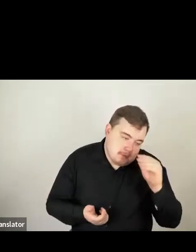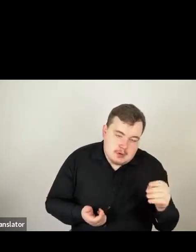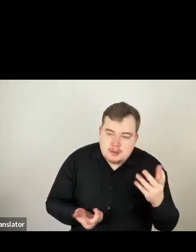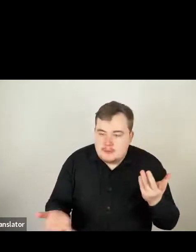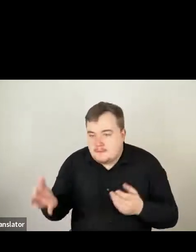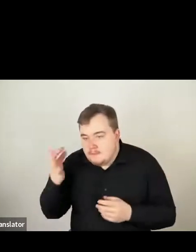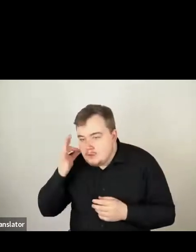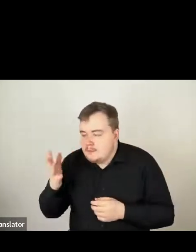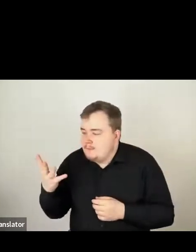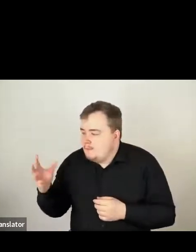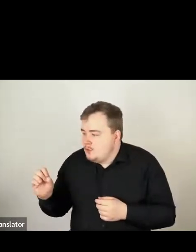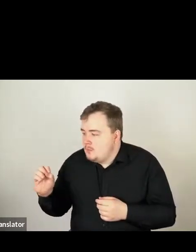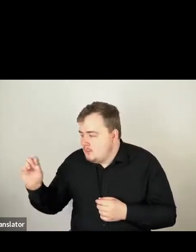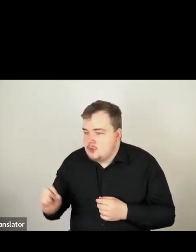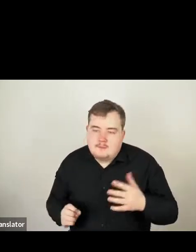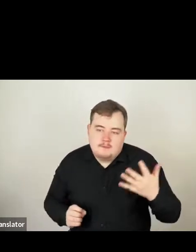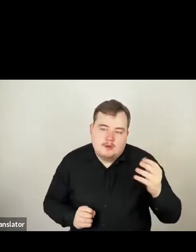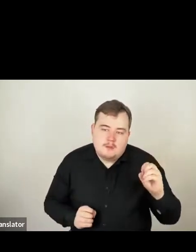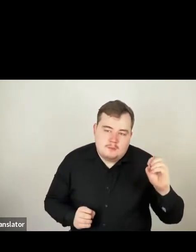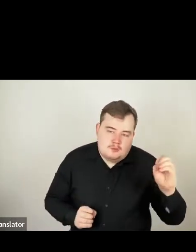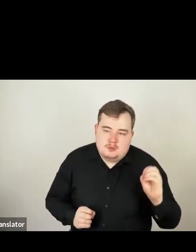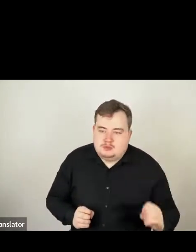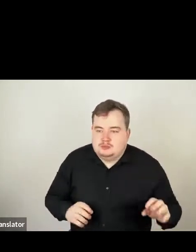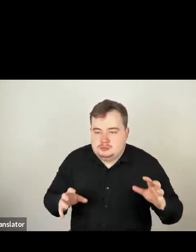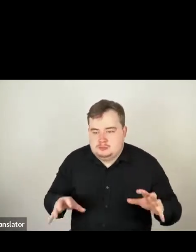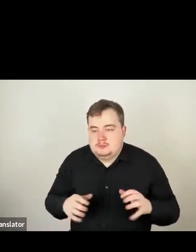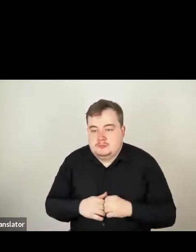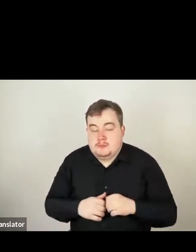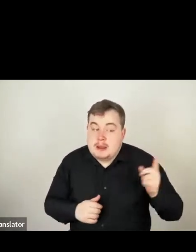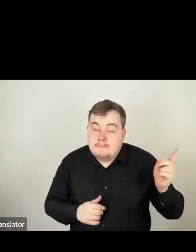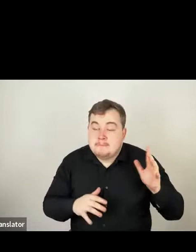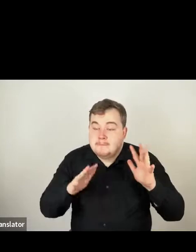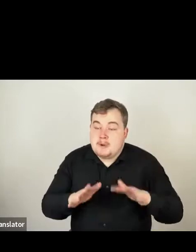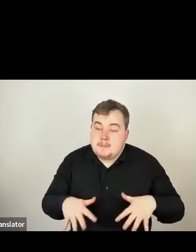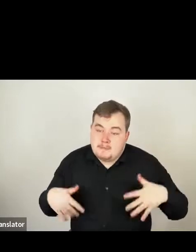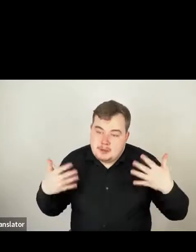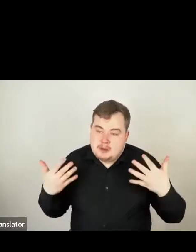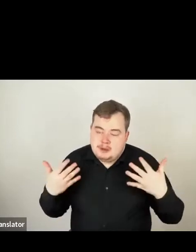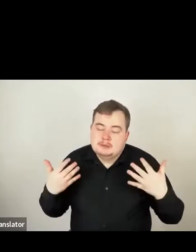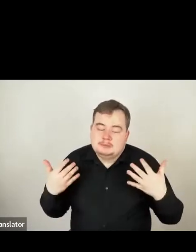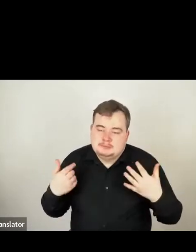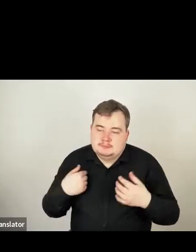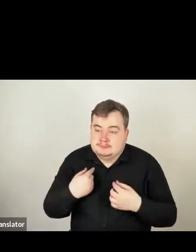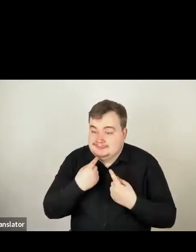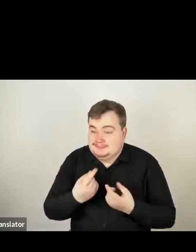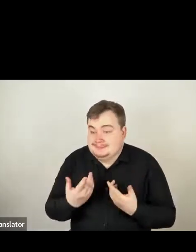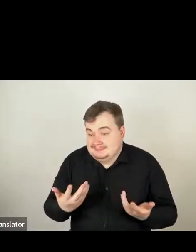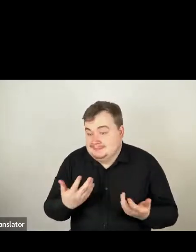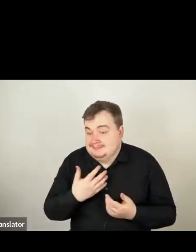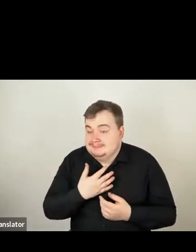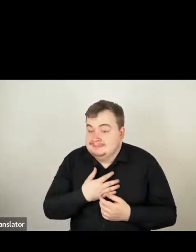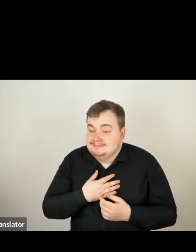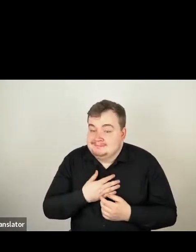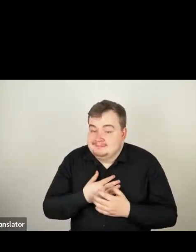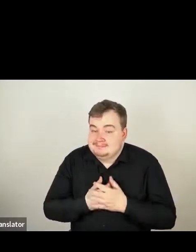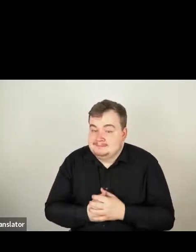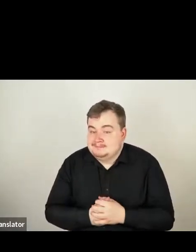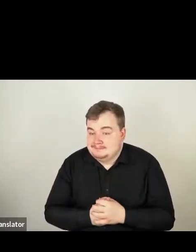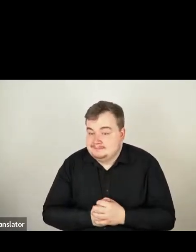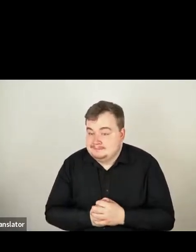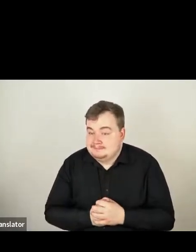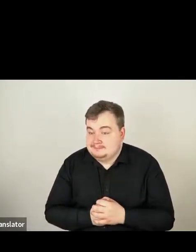the parliament, so in the legislative body, we have the minimum gender quota